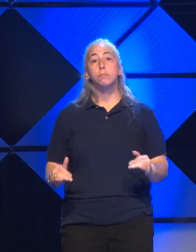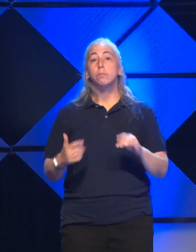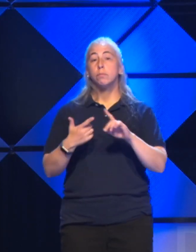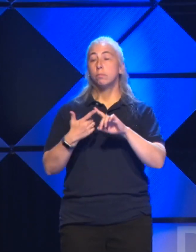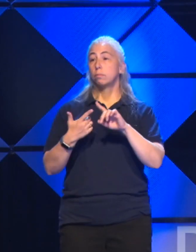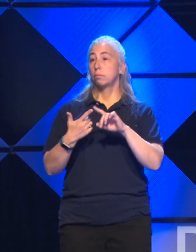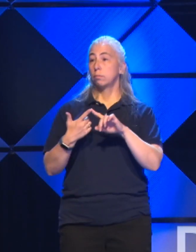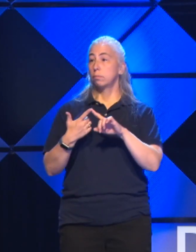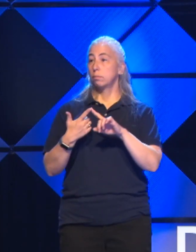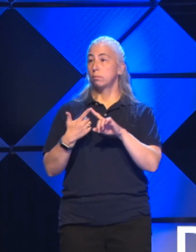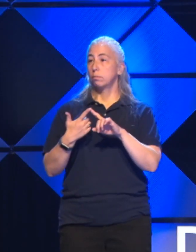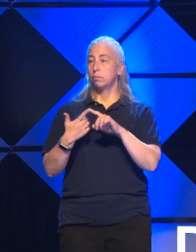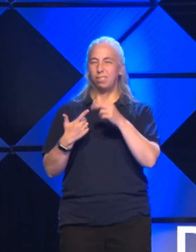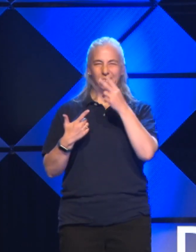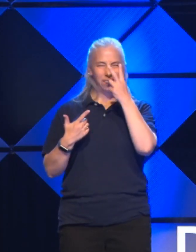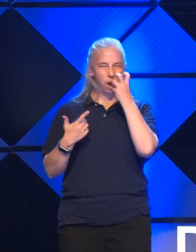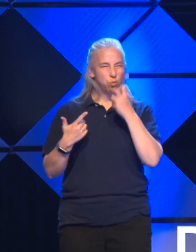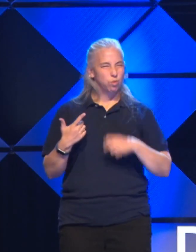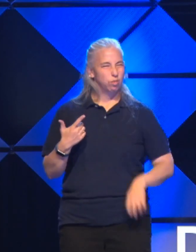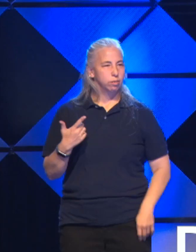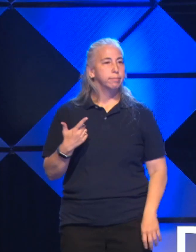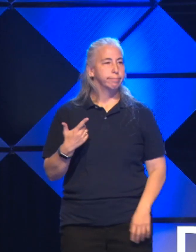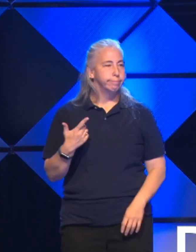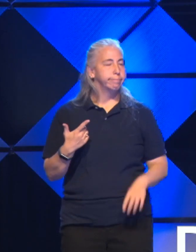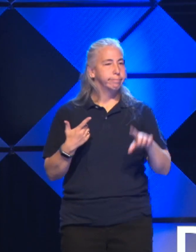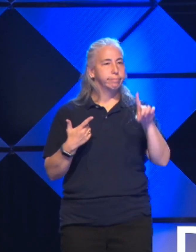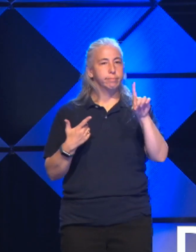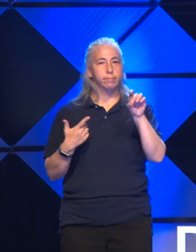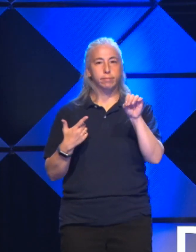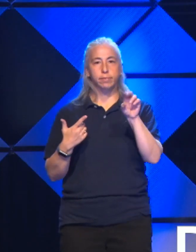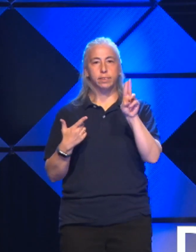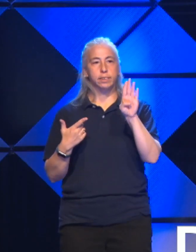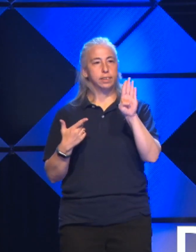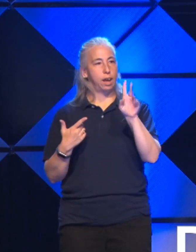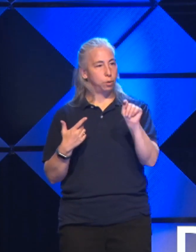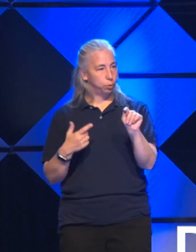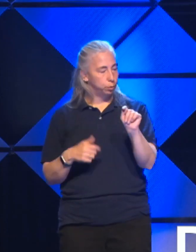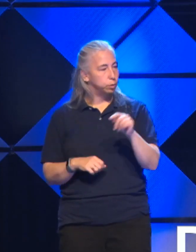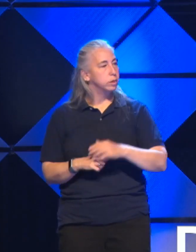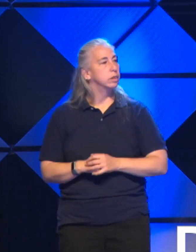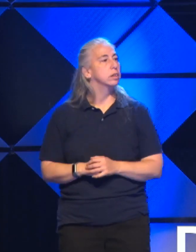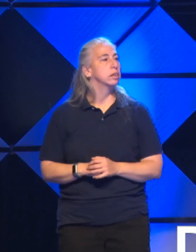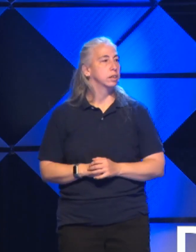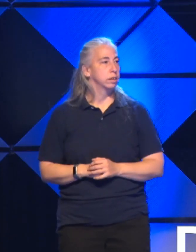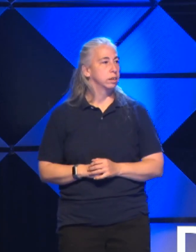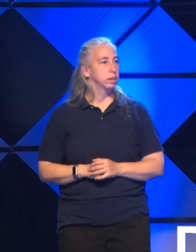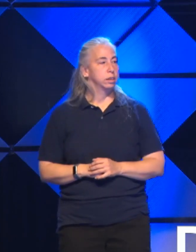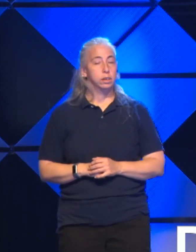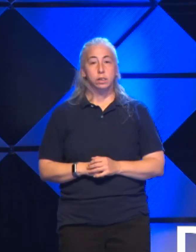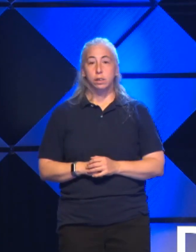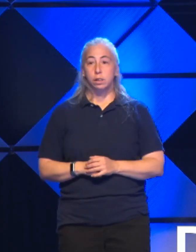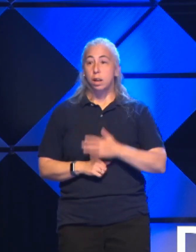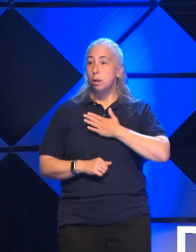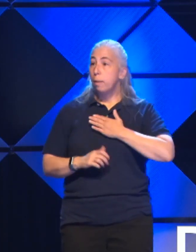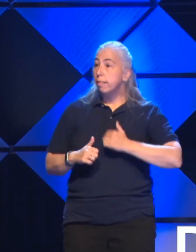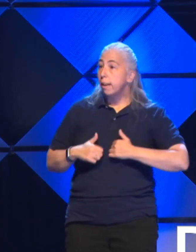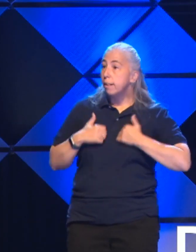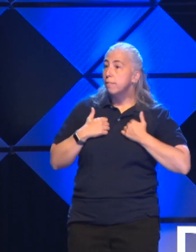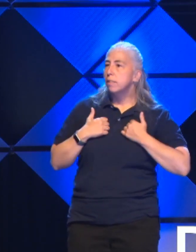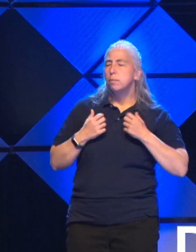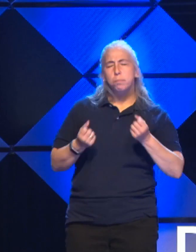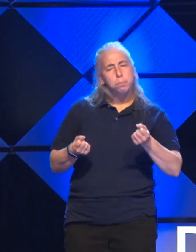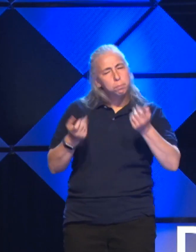doubt. Doubt. There has been many moments in my life when I